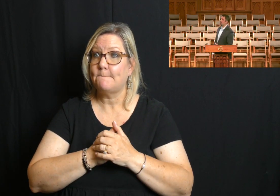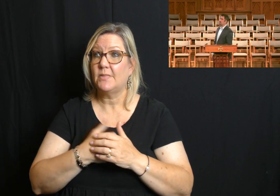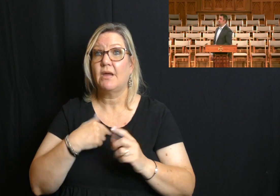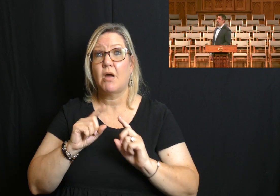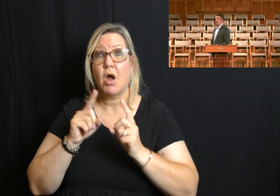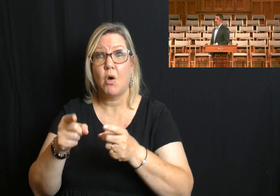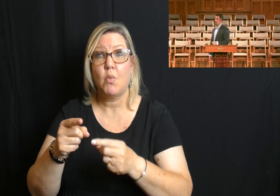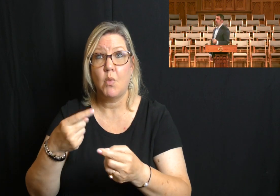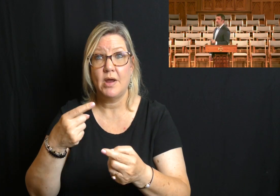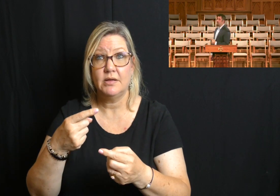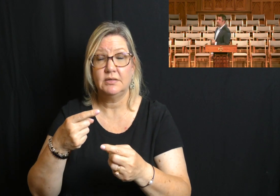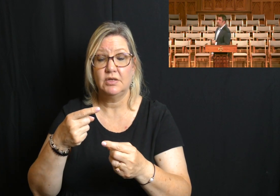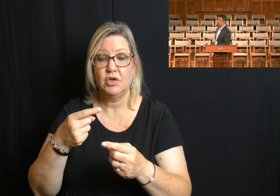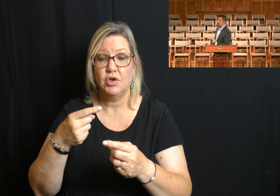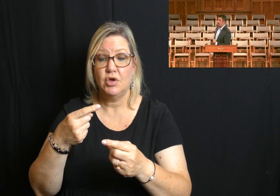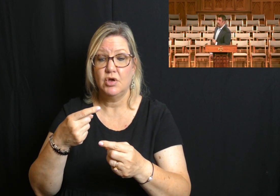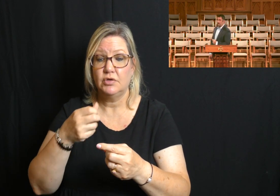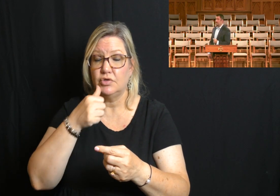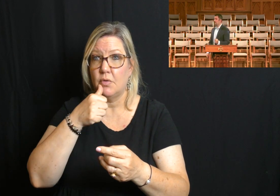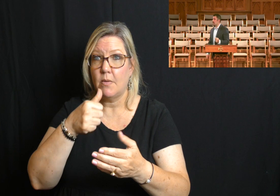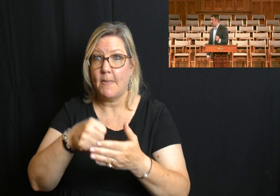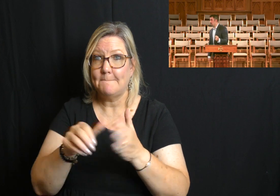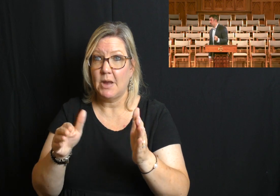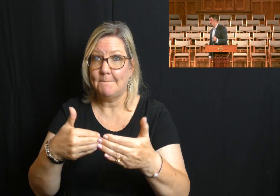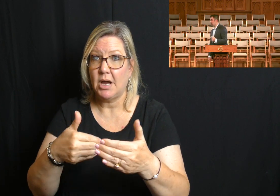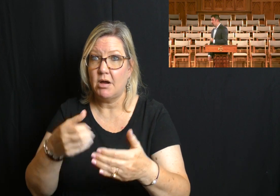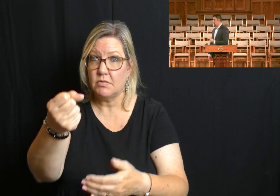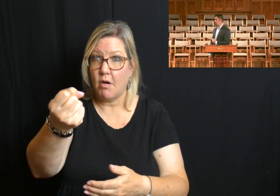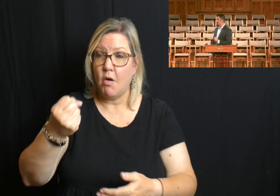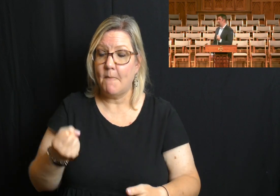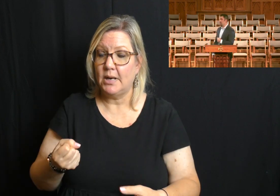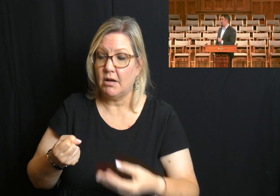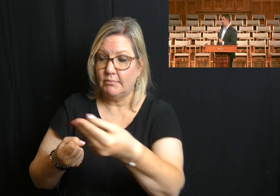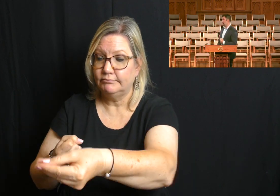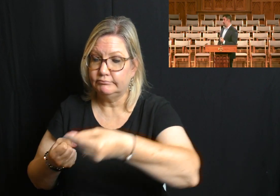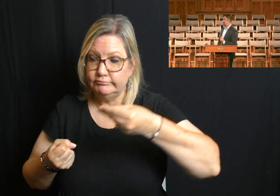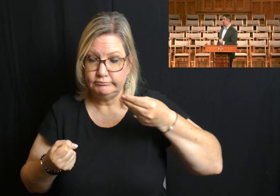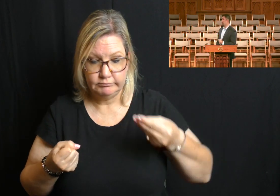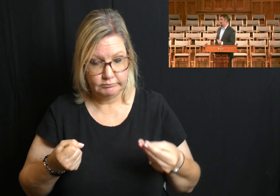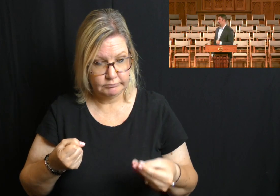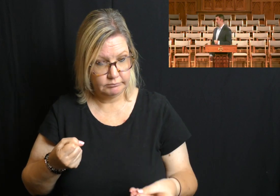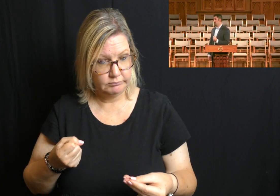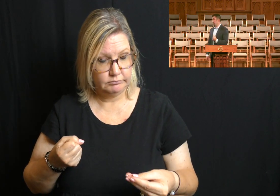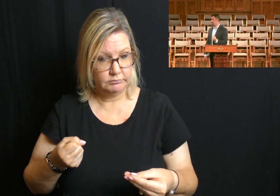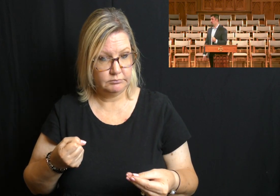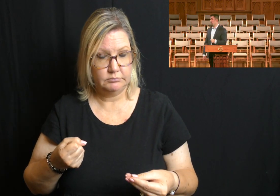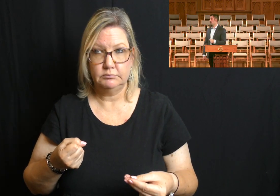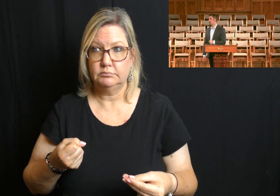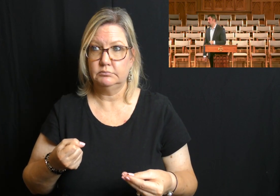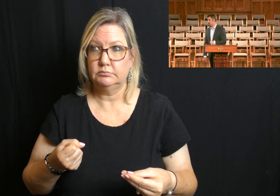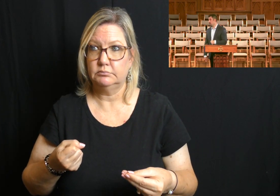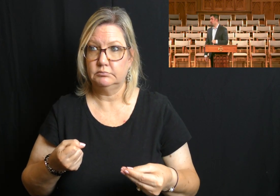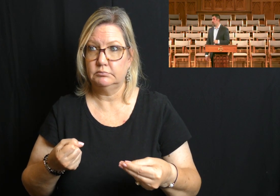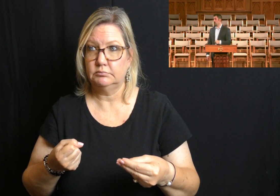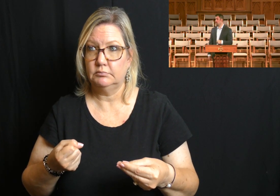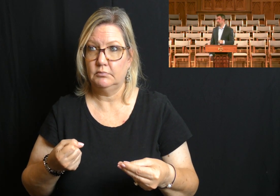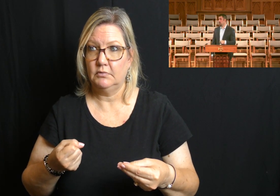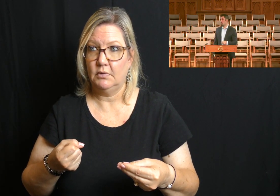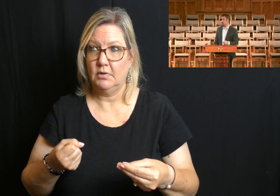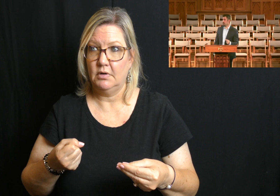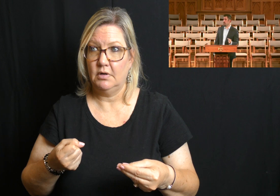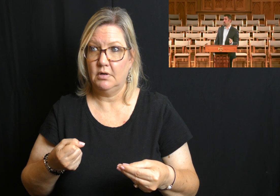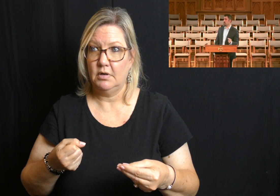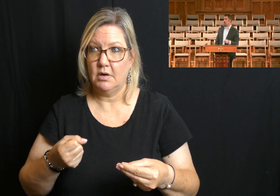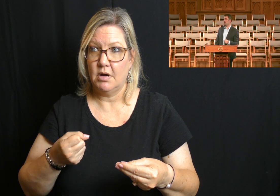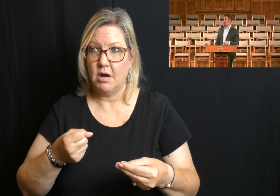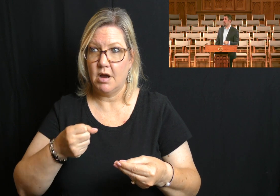mailbox and I grabbed an envelope. And then in that envelope, which I should have been there like a few months before,